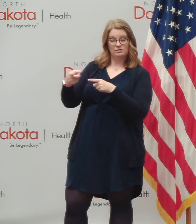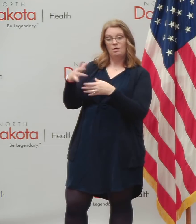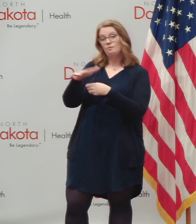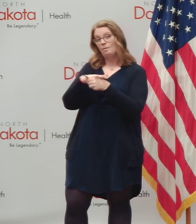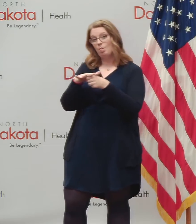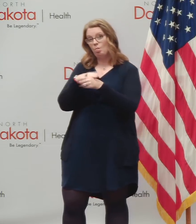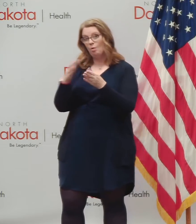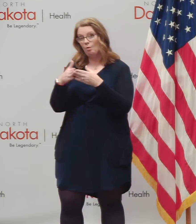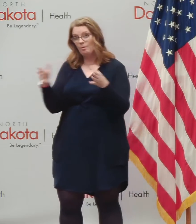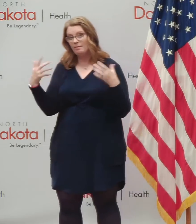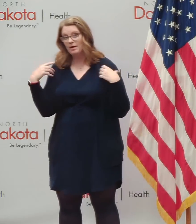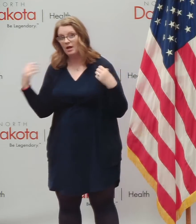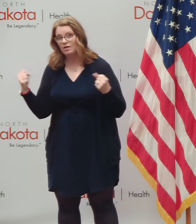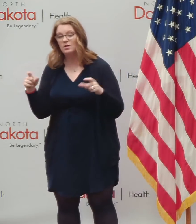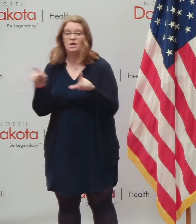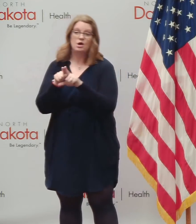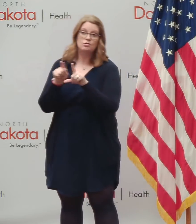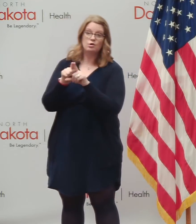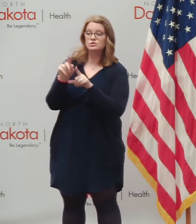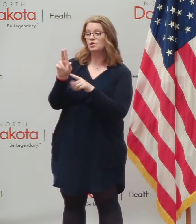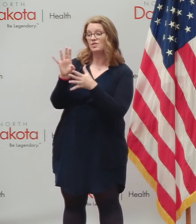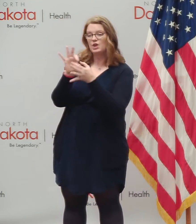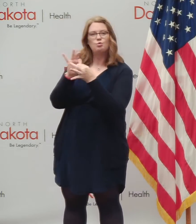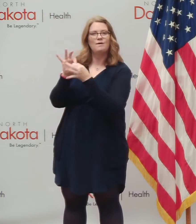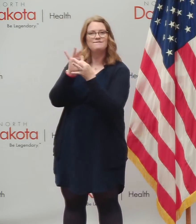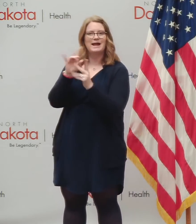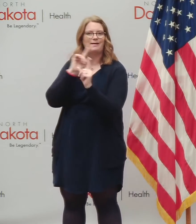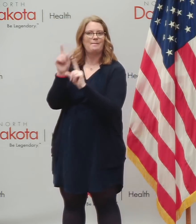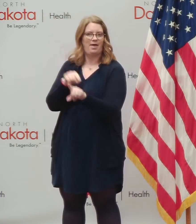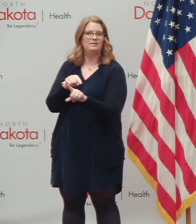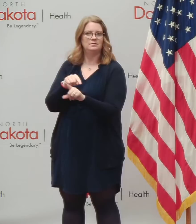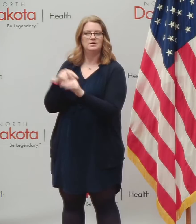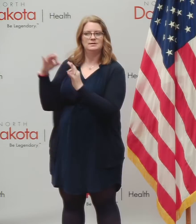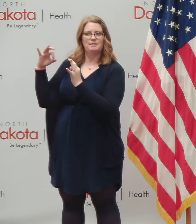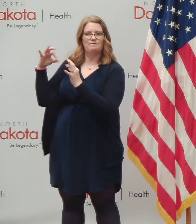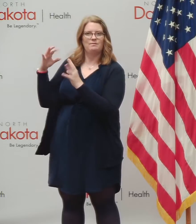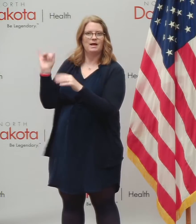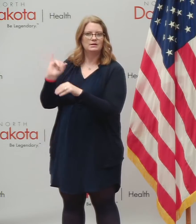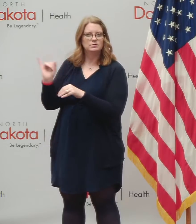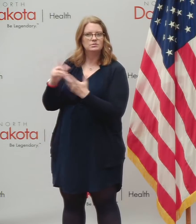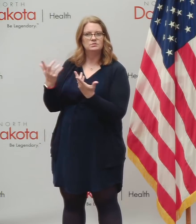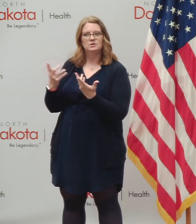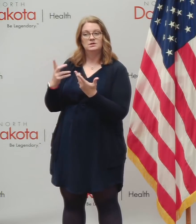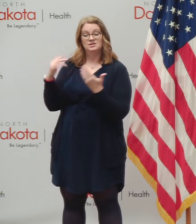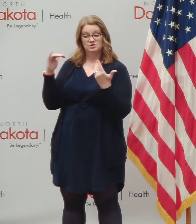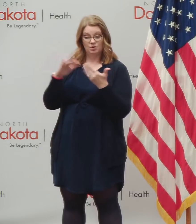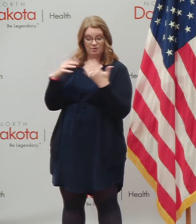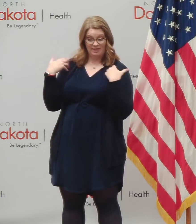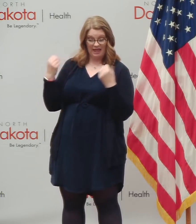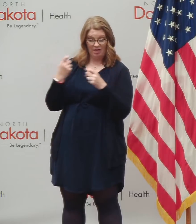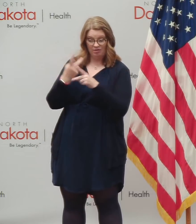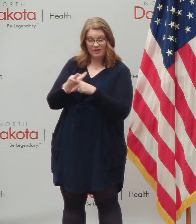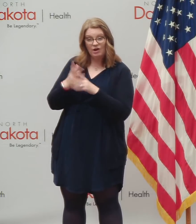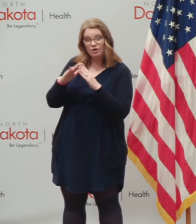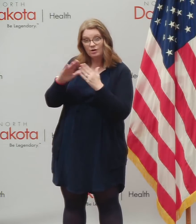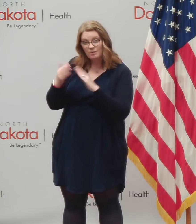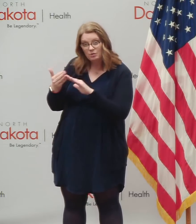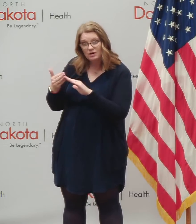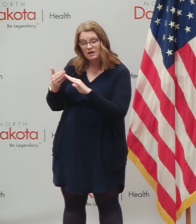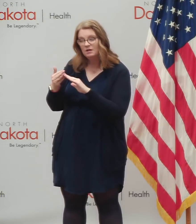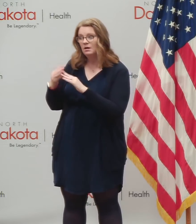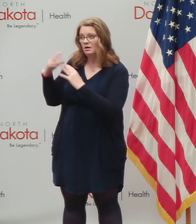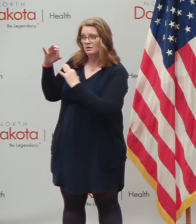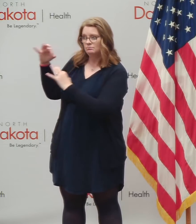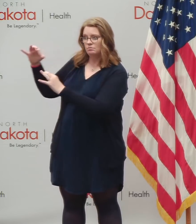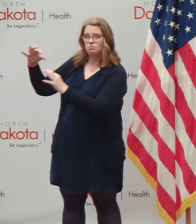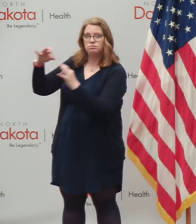public health, and then the Unified Command has also got input. So we're getting input from the healthcare community every day from multiple